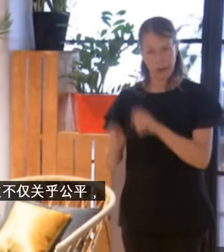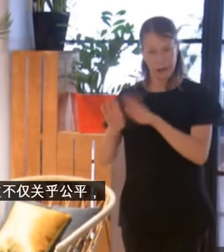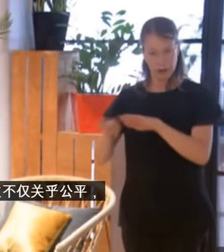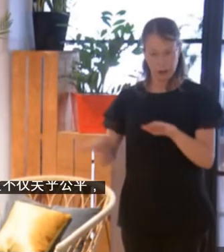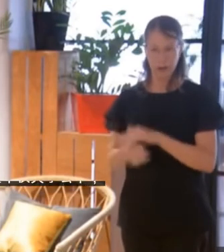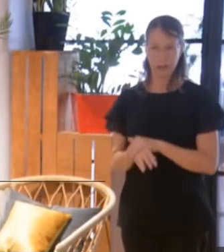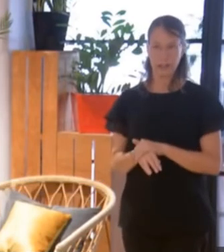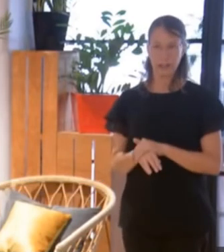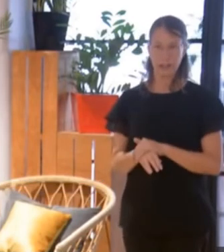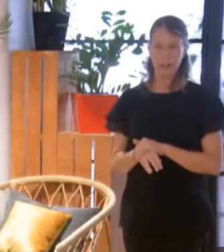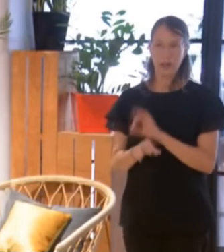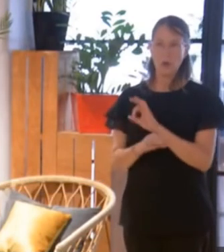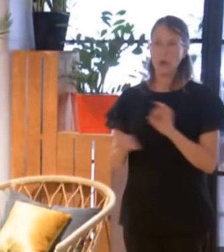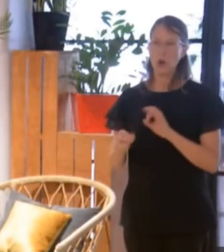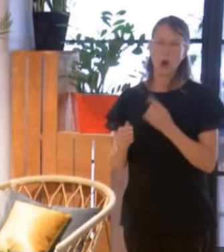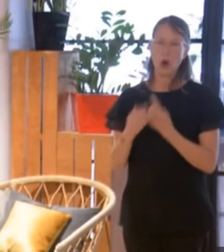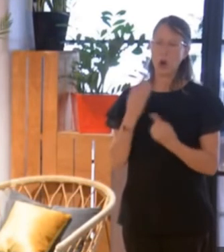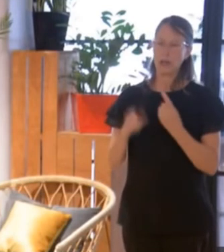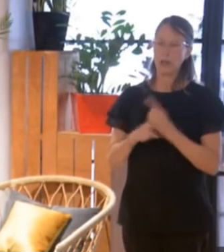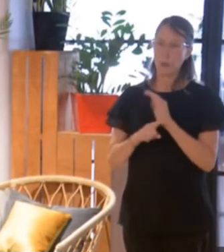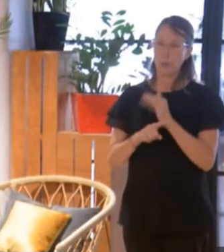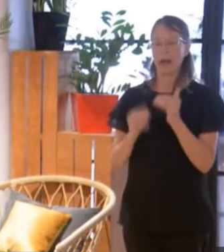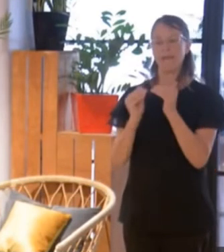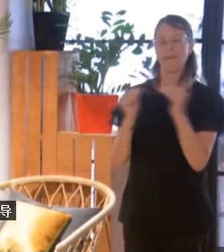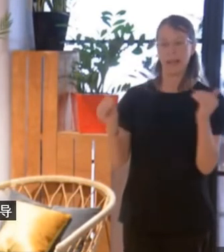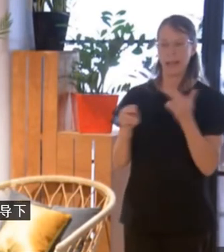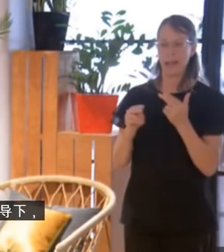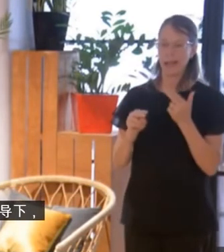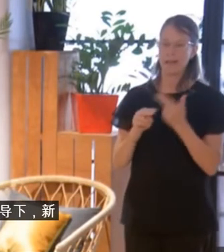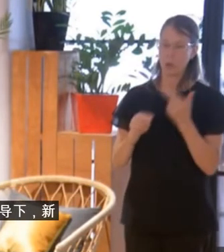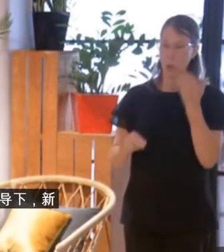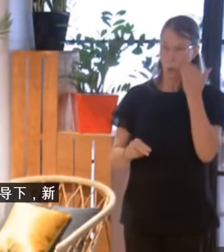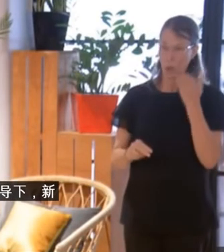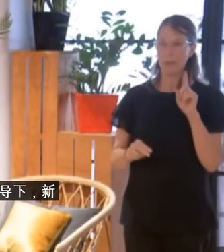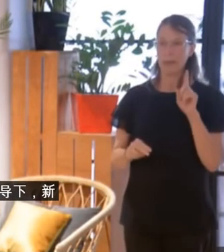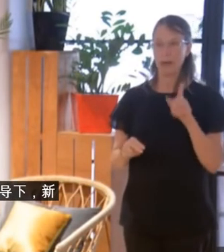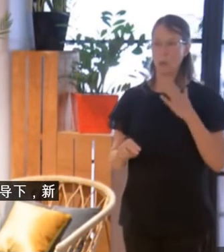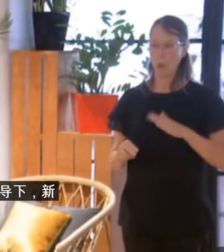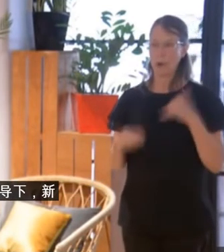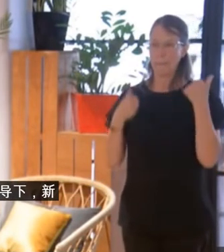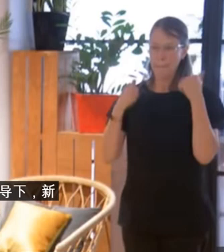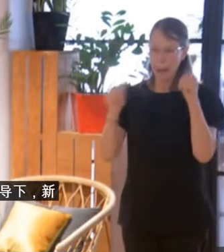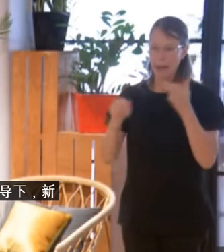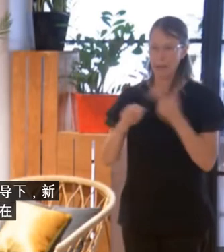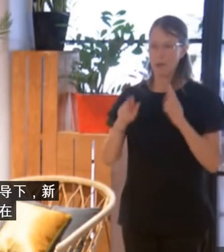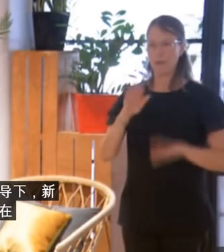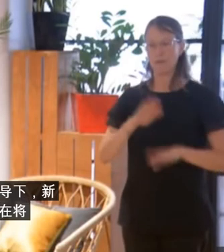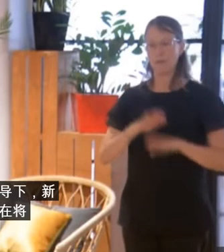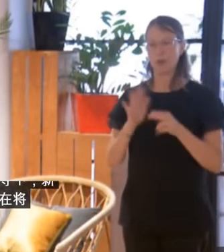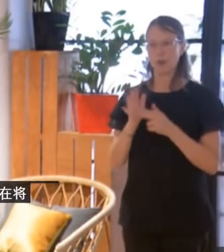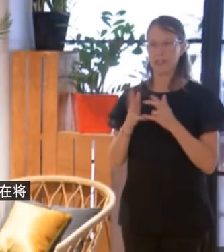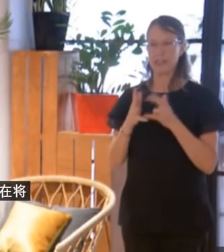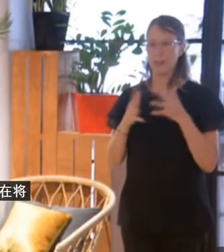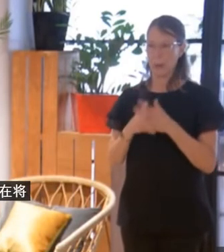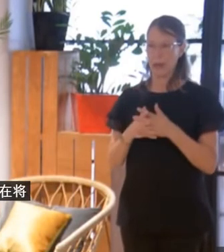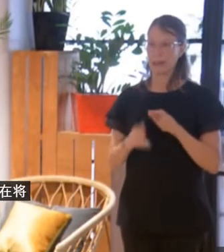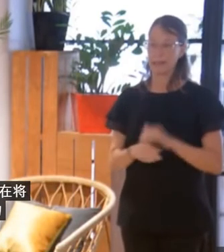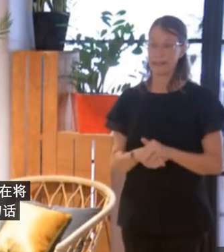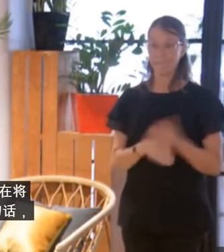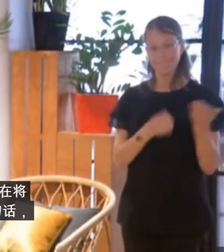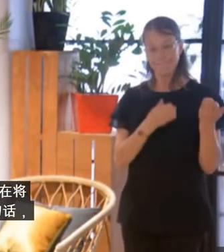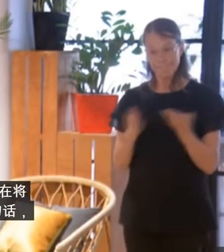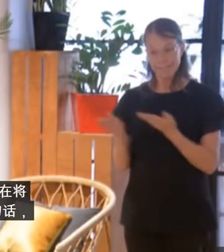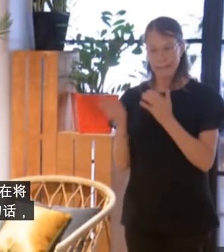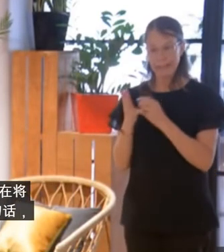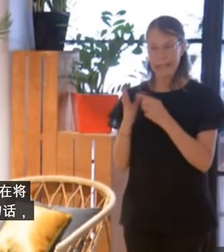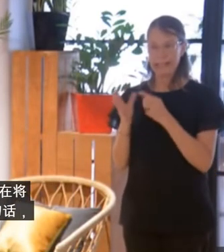prosperity of everyone in this state, and I want to make sure that under a Perrottet government, New South Wales leads the way. I'll now hand over to Sam Mostyn to